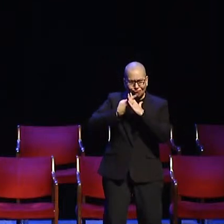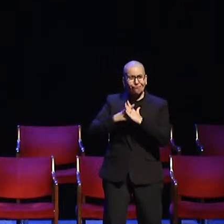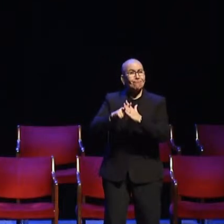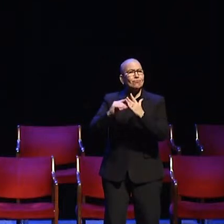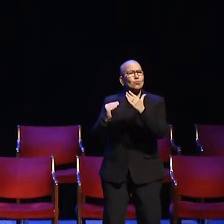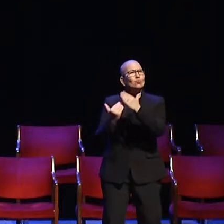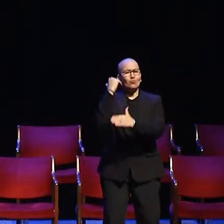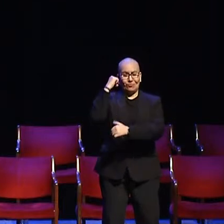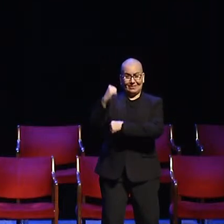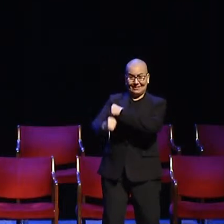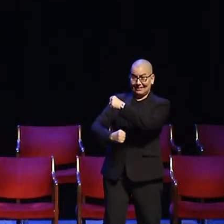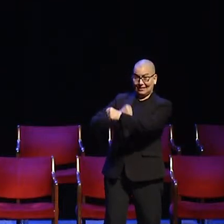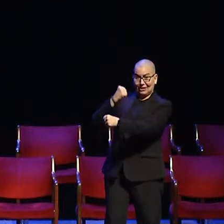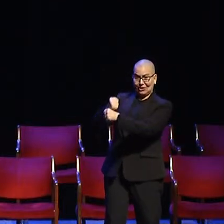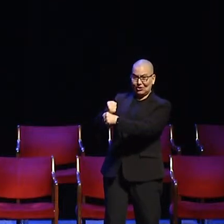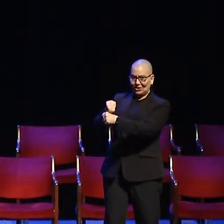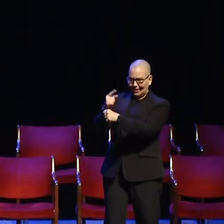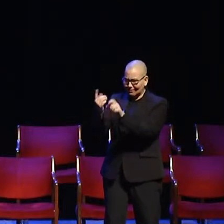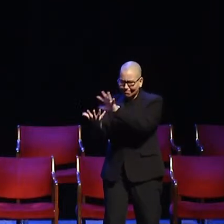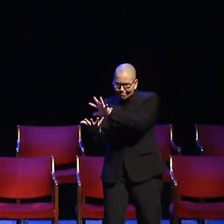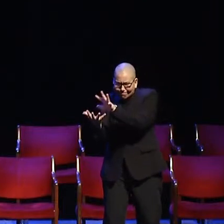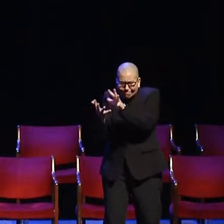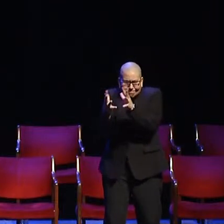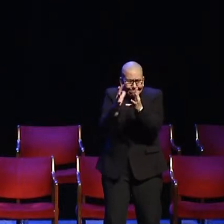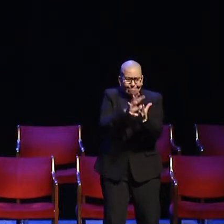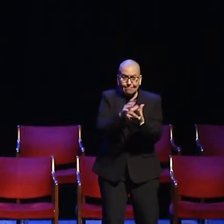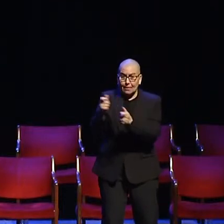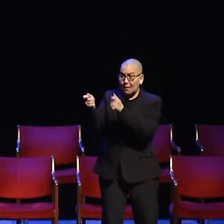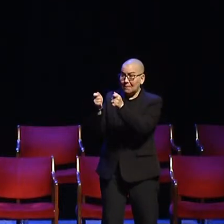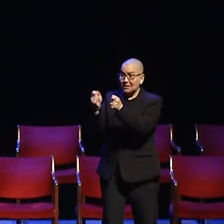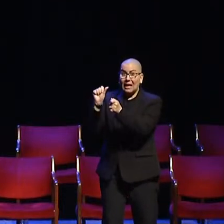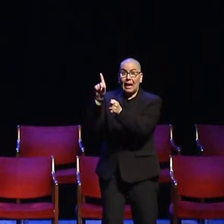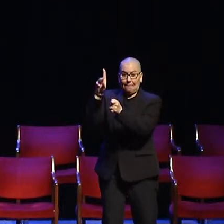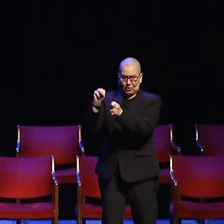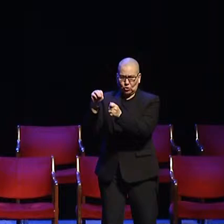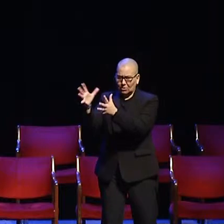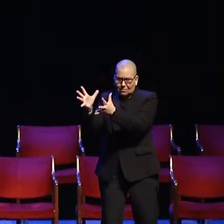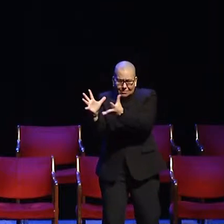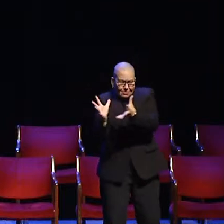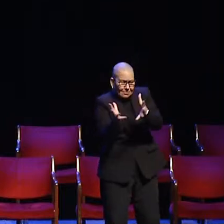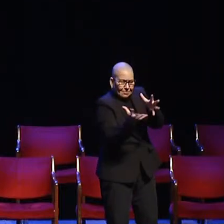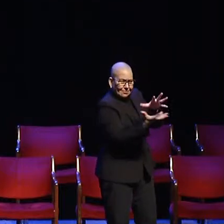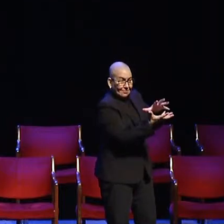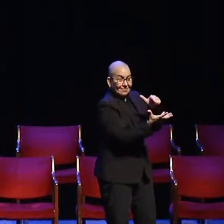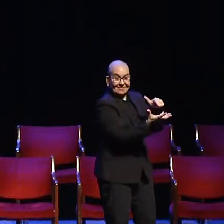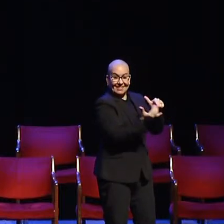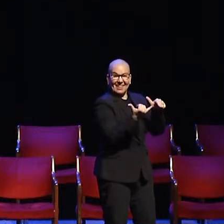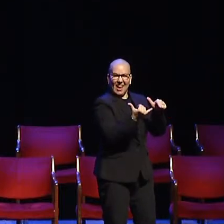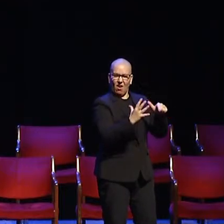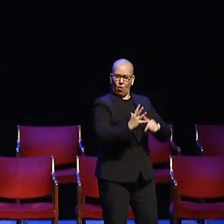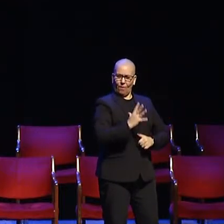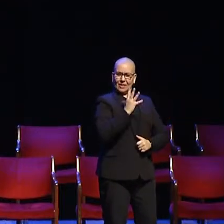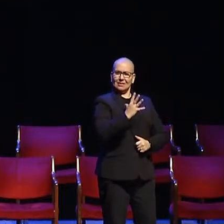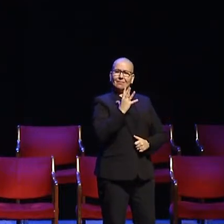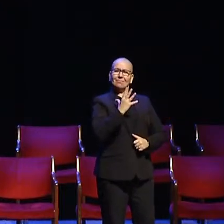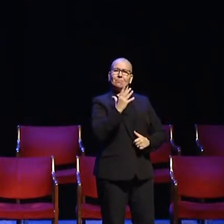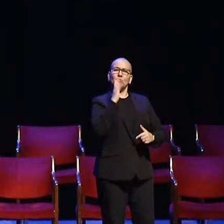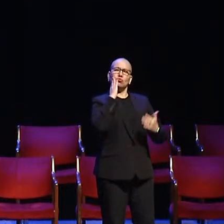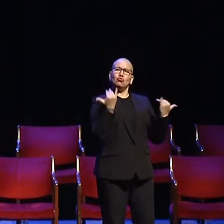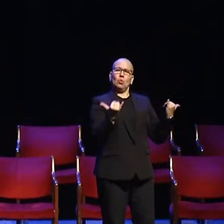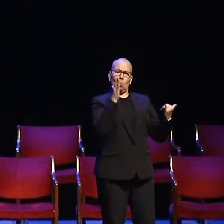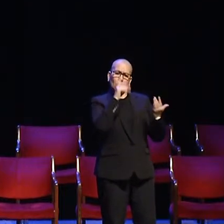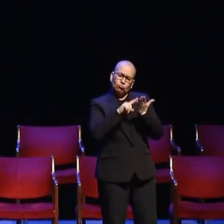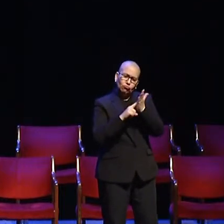comes a transition from one administration to the next. Today we will officially swear in Minnesota's constitutional